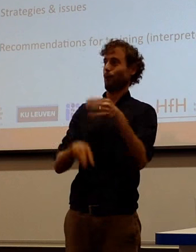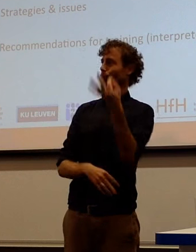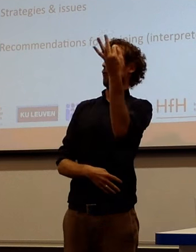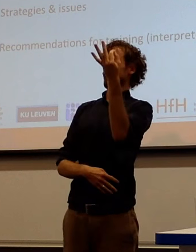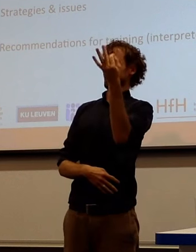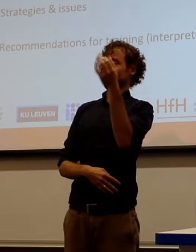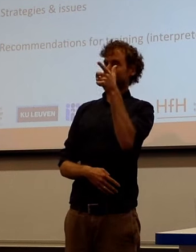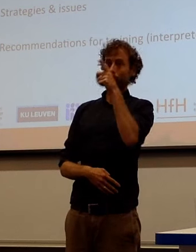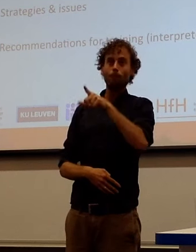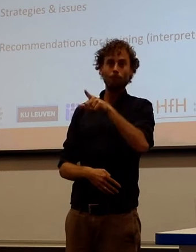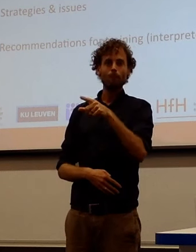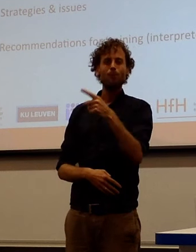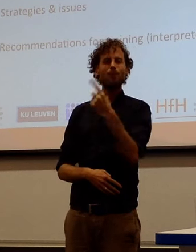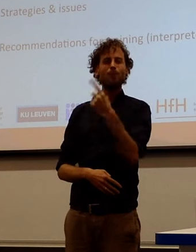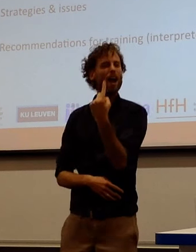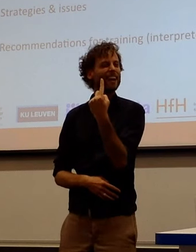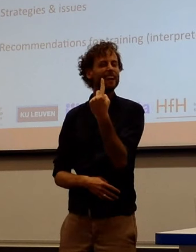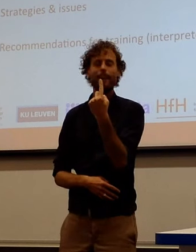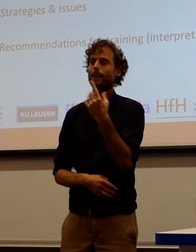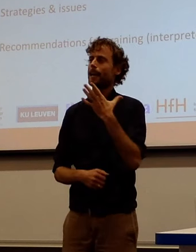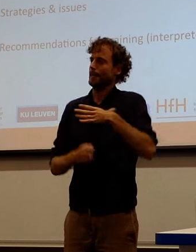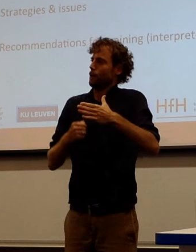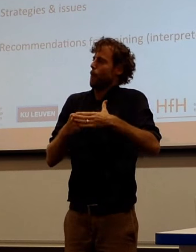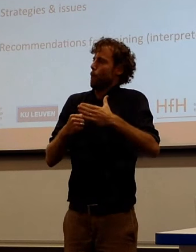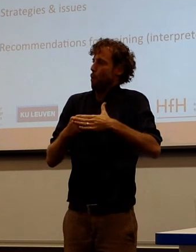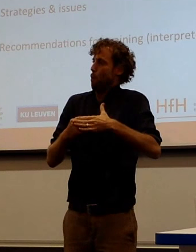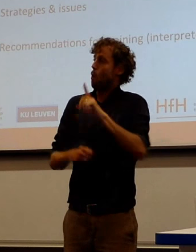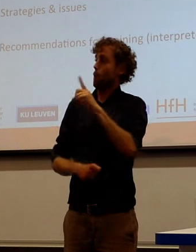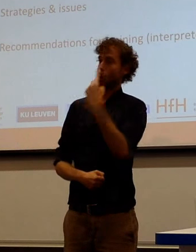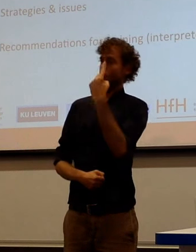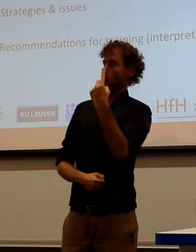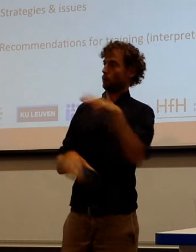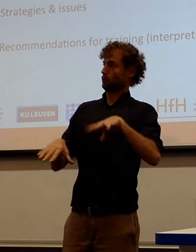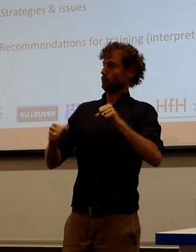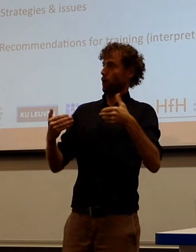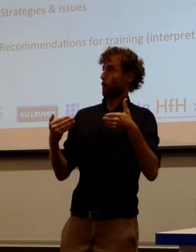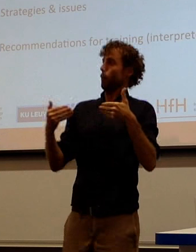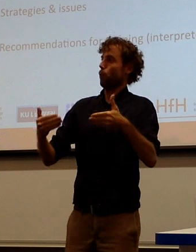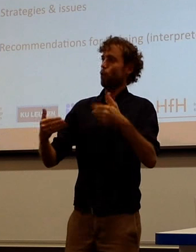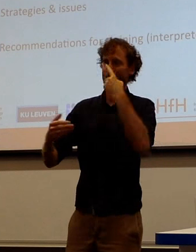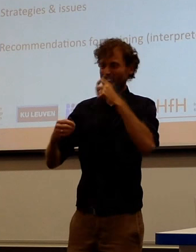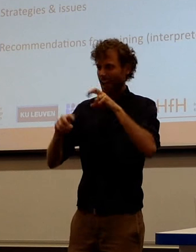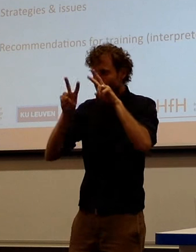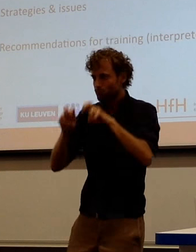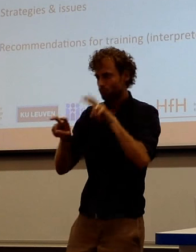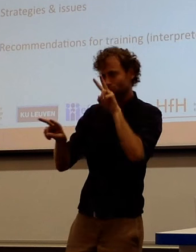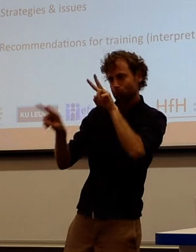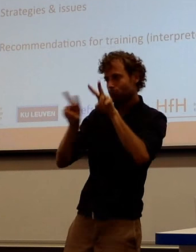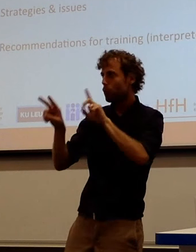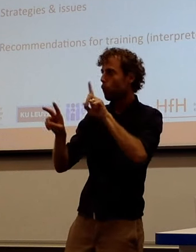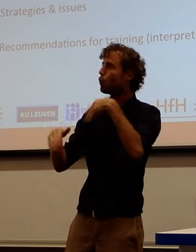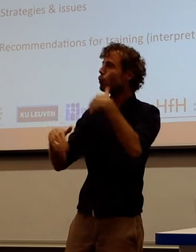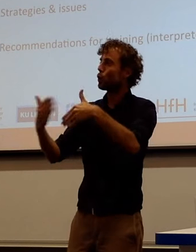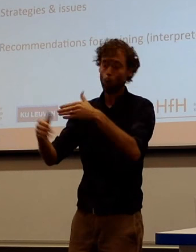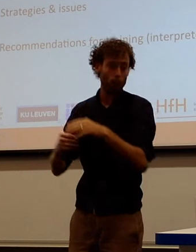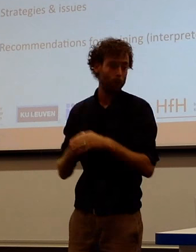Now we did manage to find one video, just one, and we do need more, but luckily we can get the ball rolling and start to analyze one.